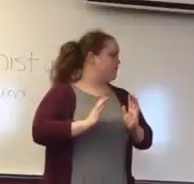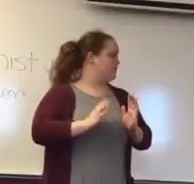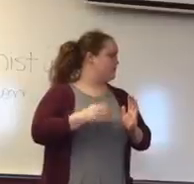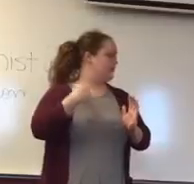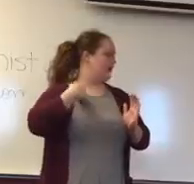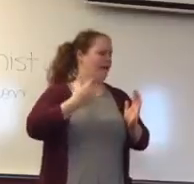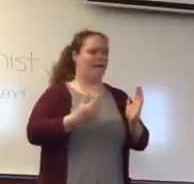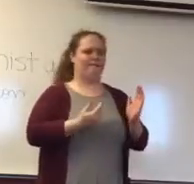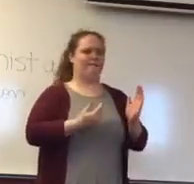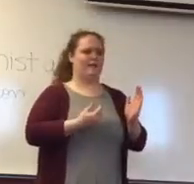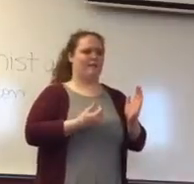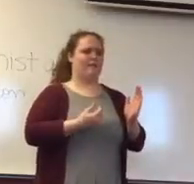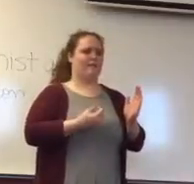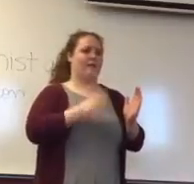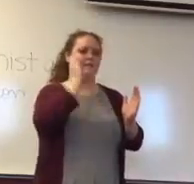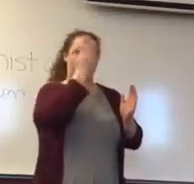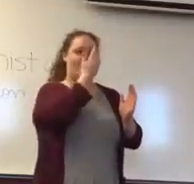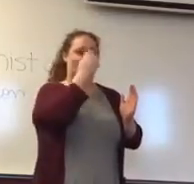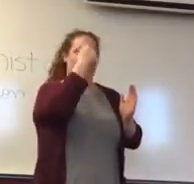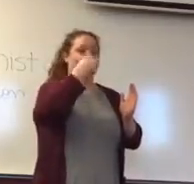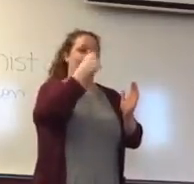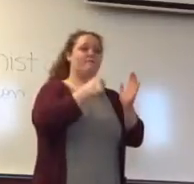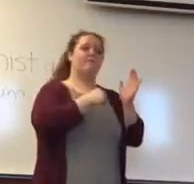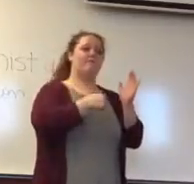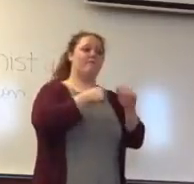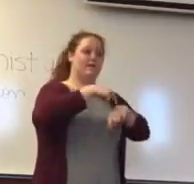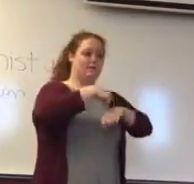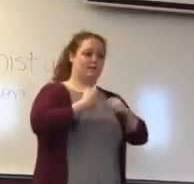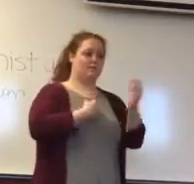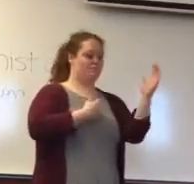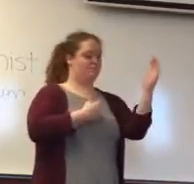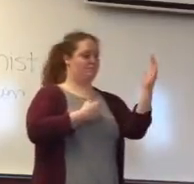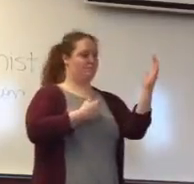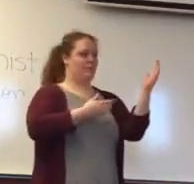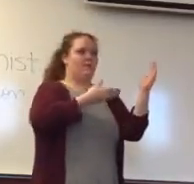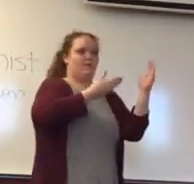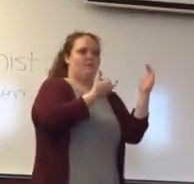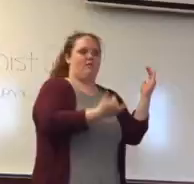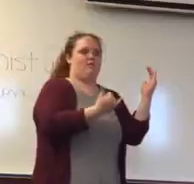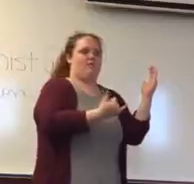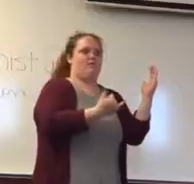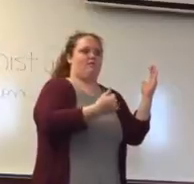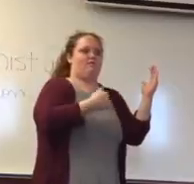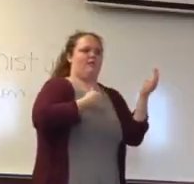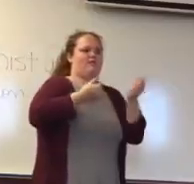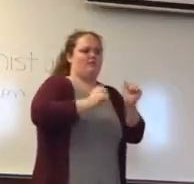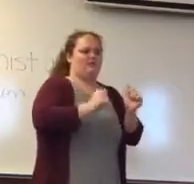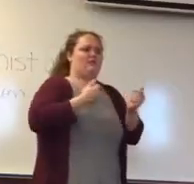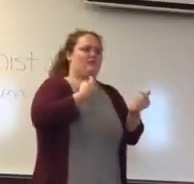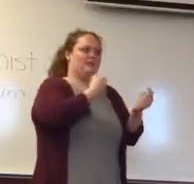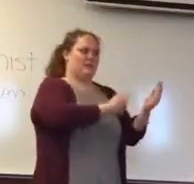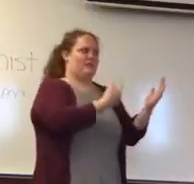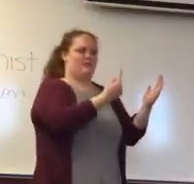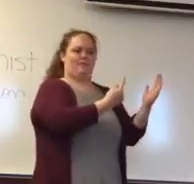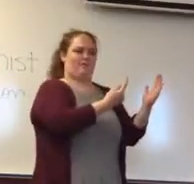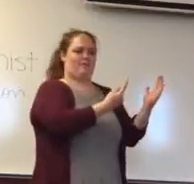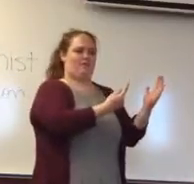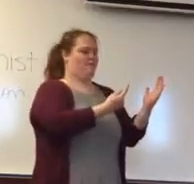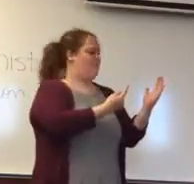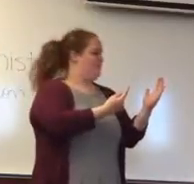Mig is there to like, Mig is the service coordinator. He is right there to be like, this is not happening. And like he saves me,